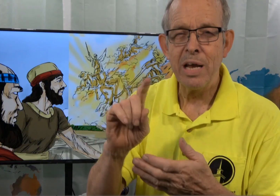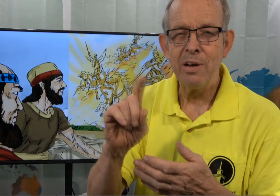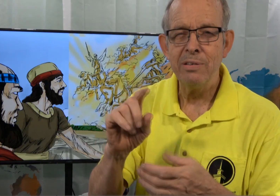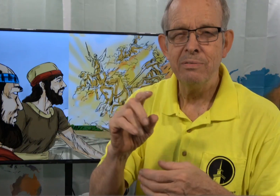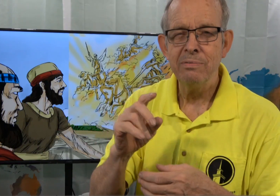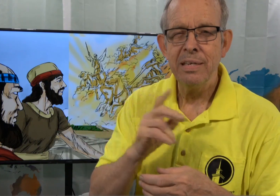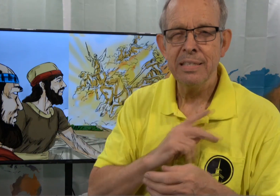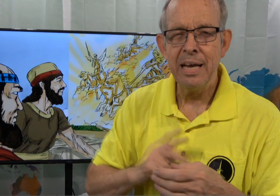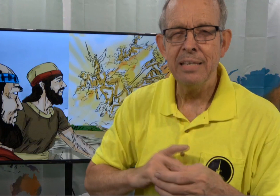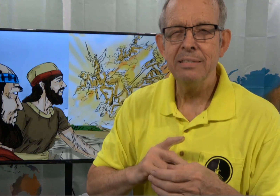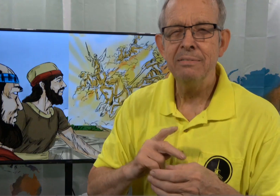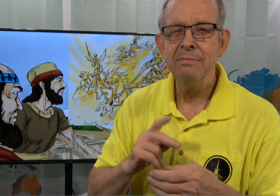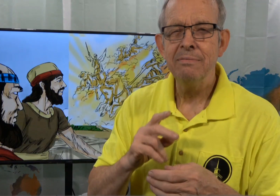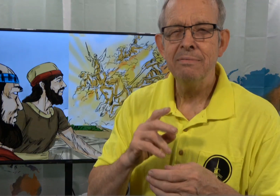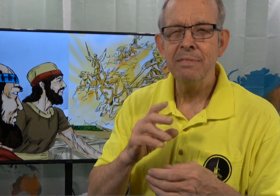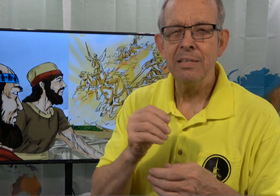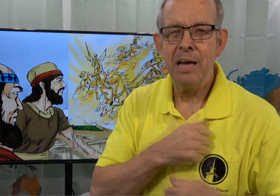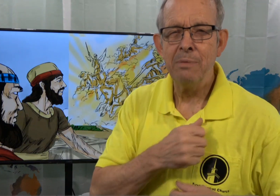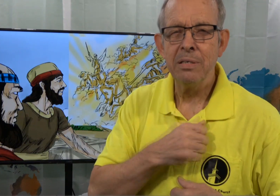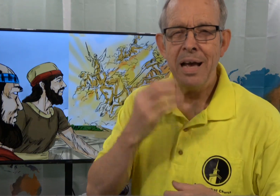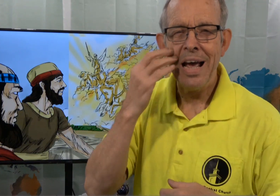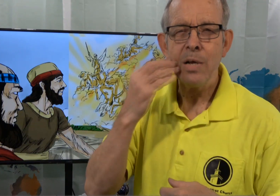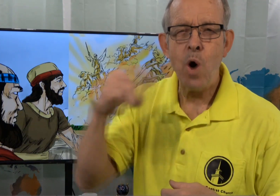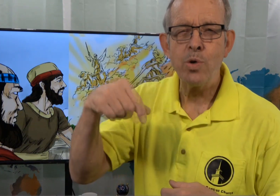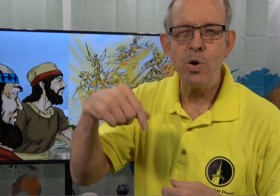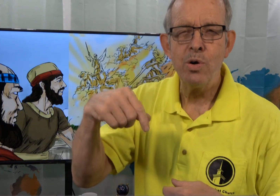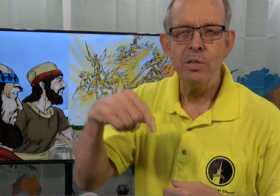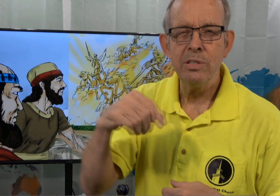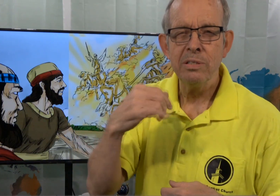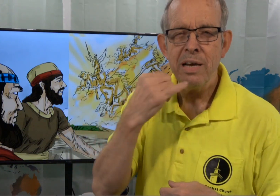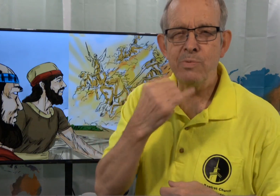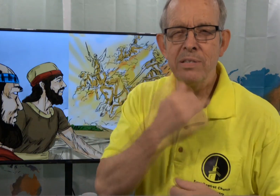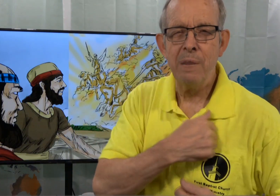where King and Army headquarters is going to be.